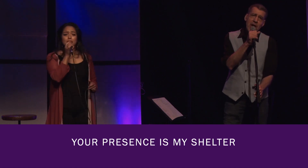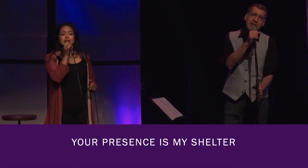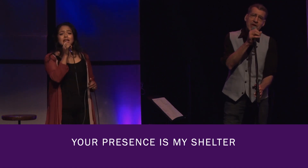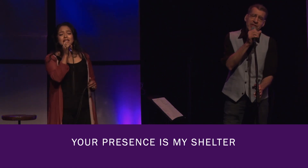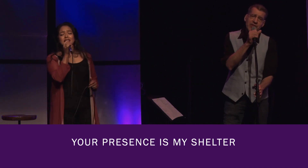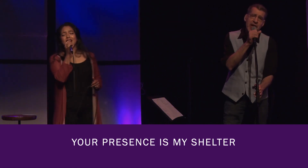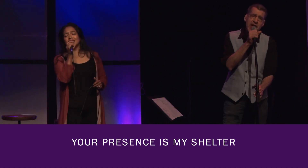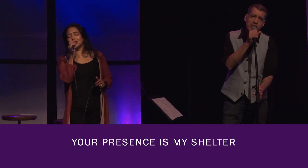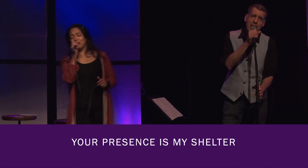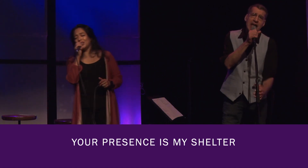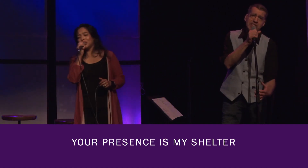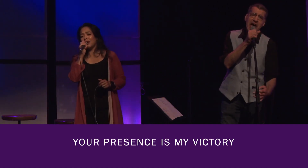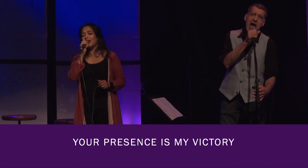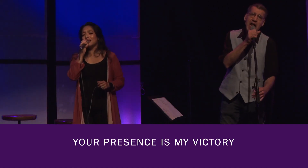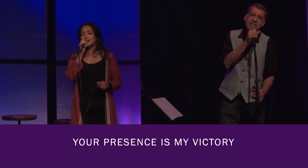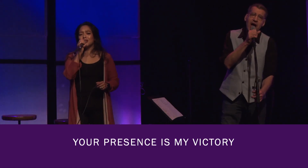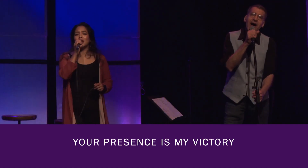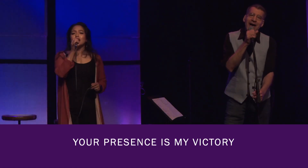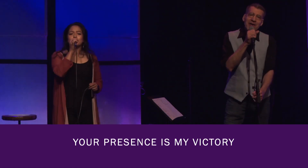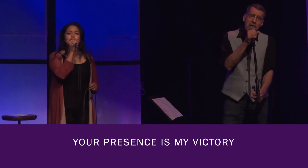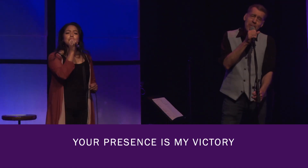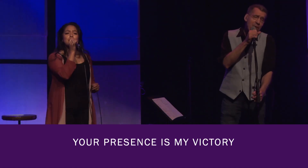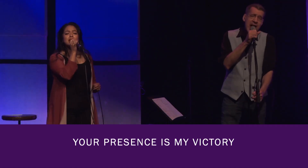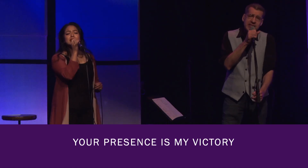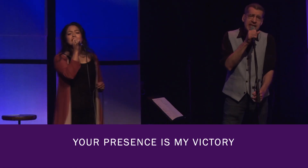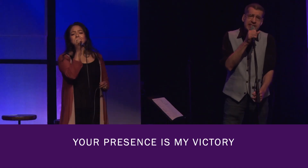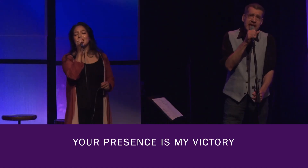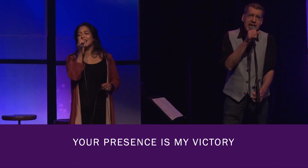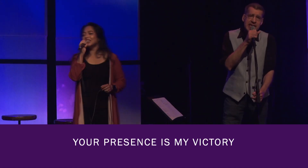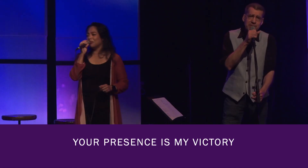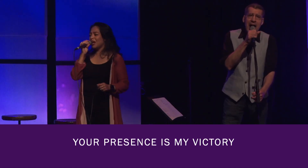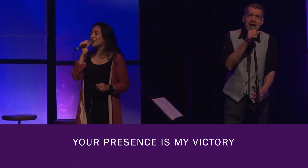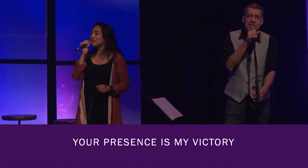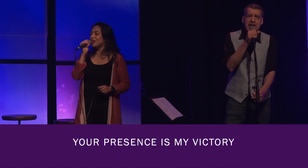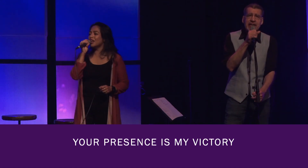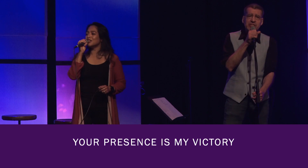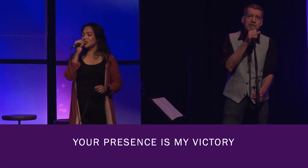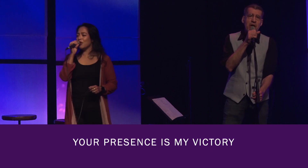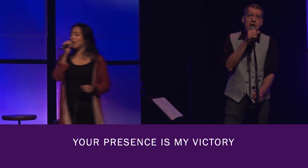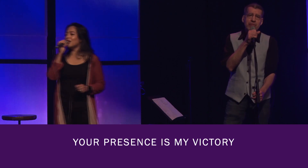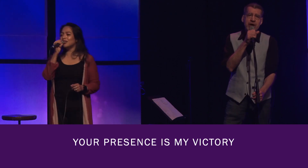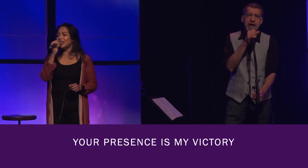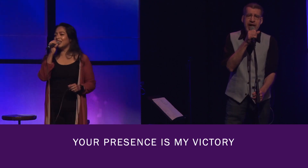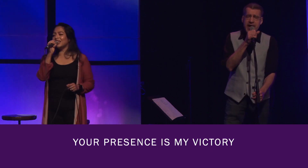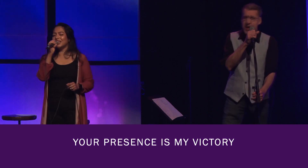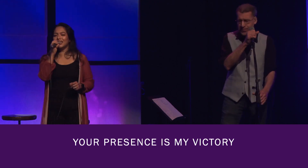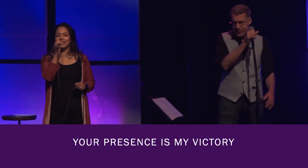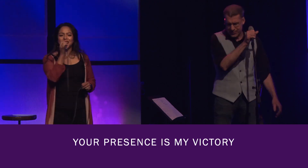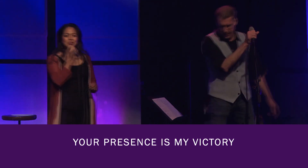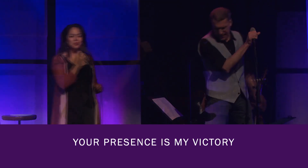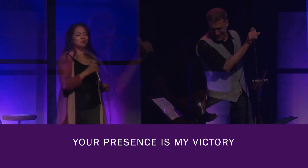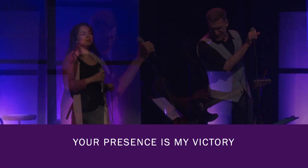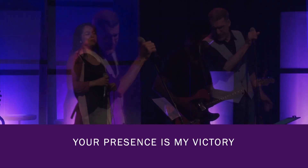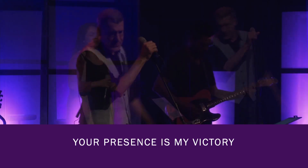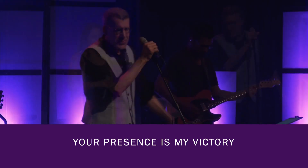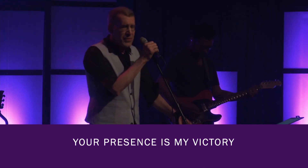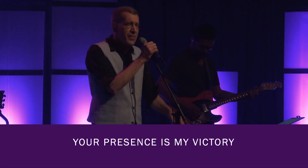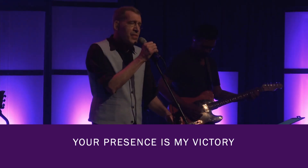Your presence is my shelter. Your presence is my victory.